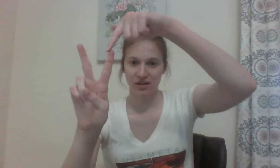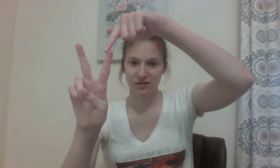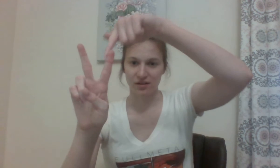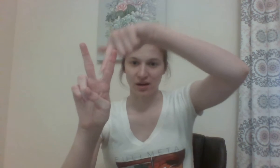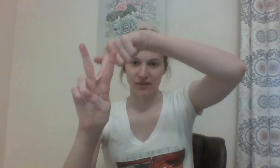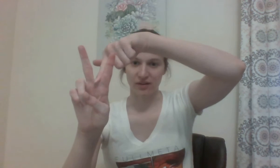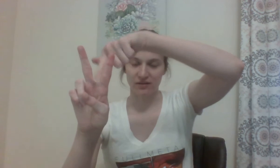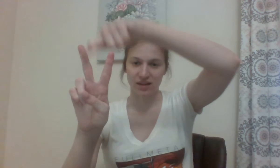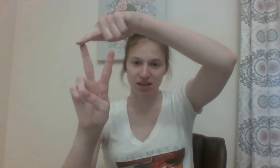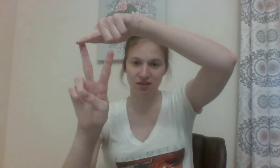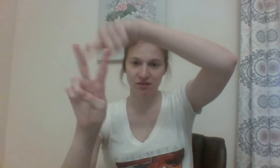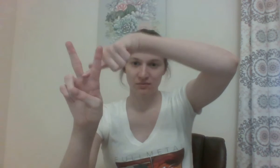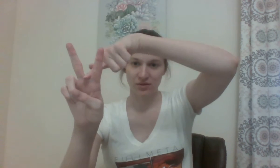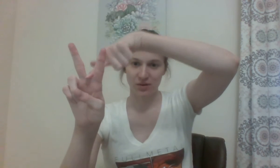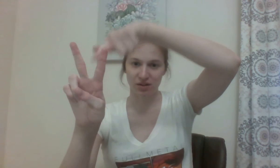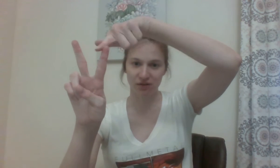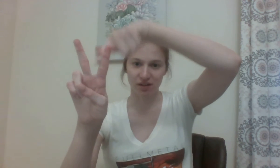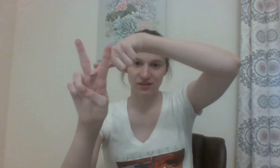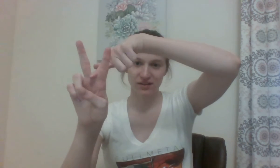So, you have a V between your fingers.